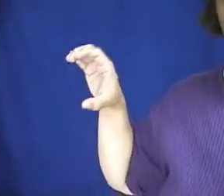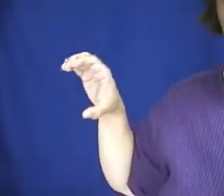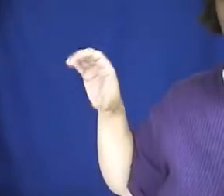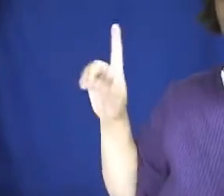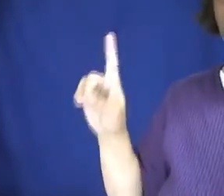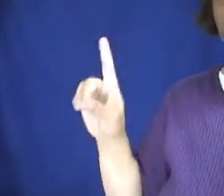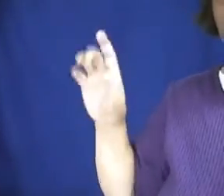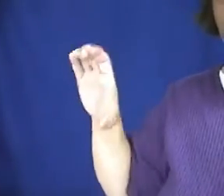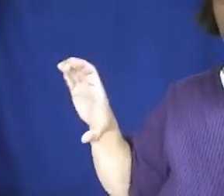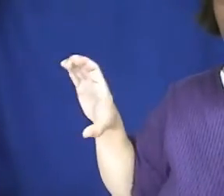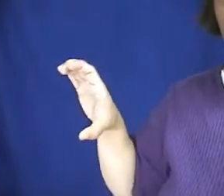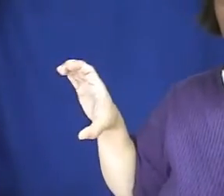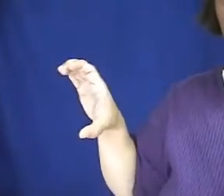real C, 100.